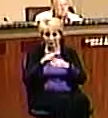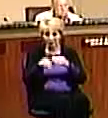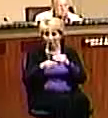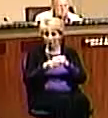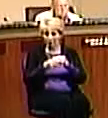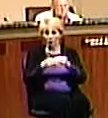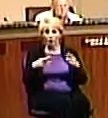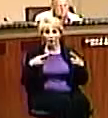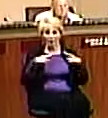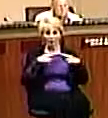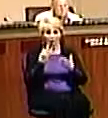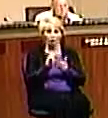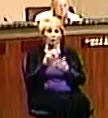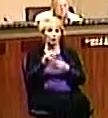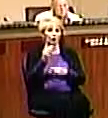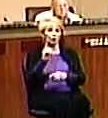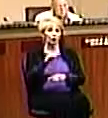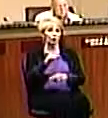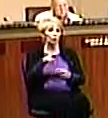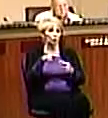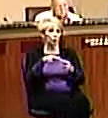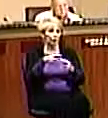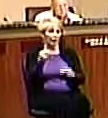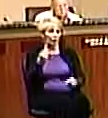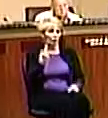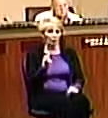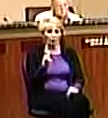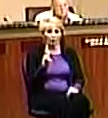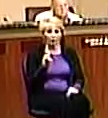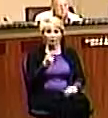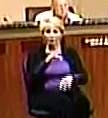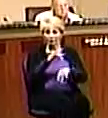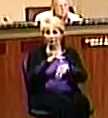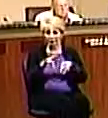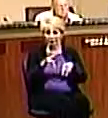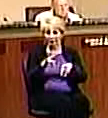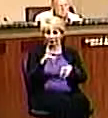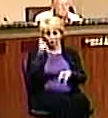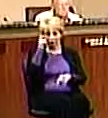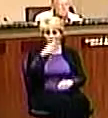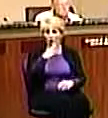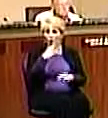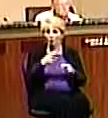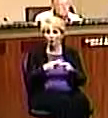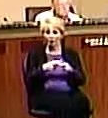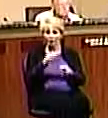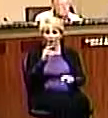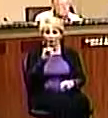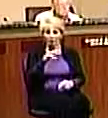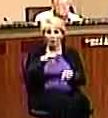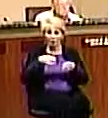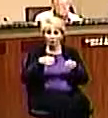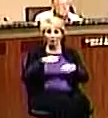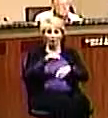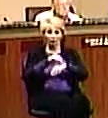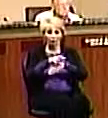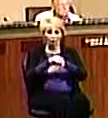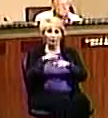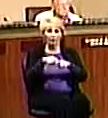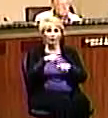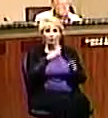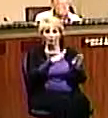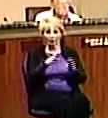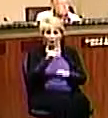Fund, the Human Relations Commission will have one vacancy you just talked about, Main Street Advisory, Planning and